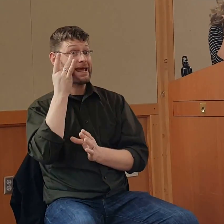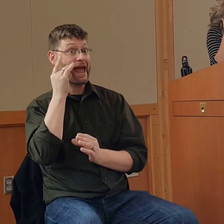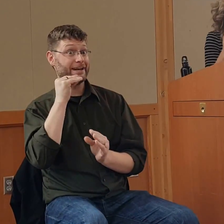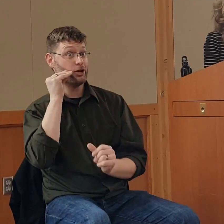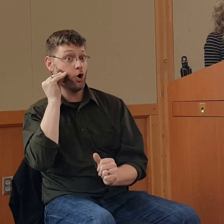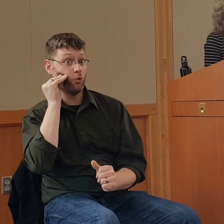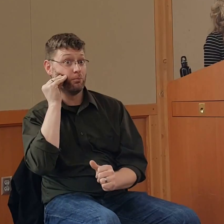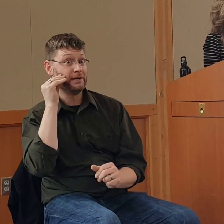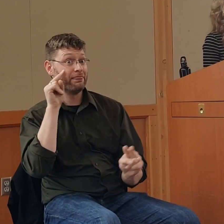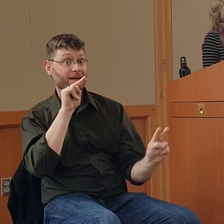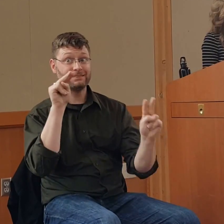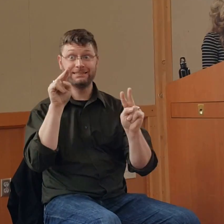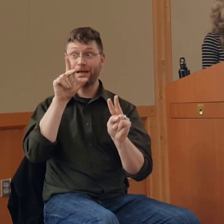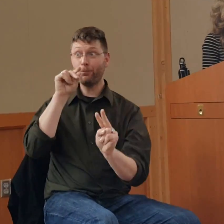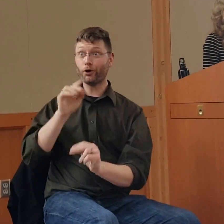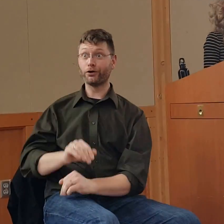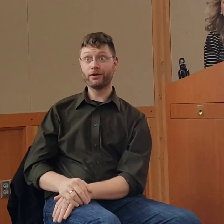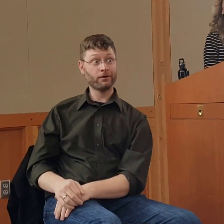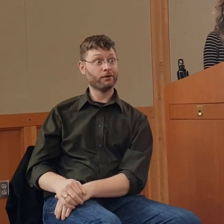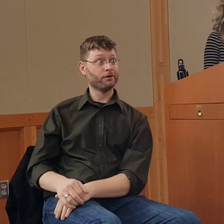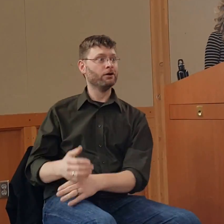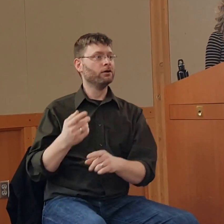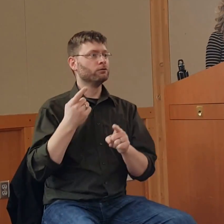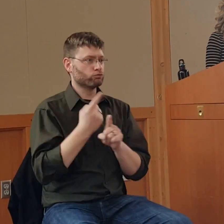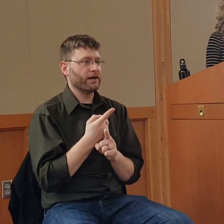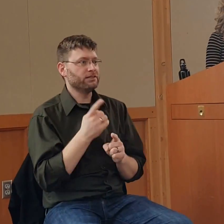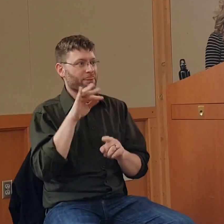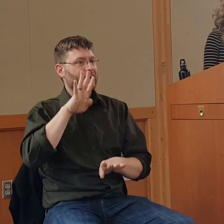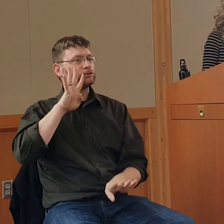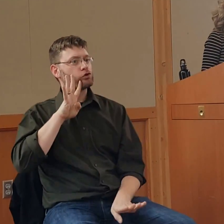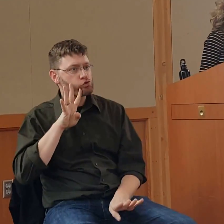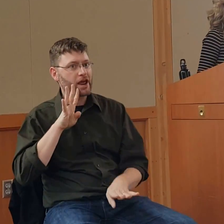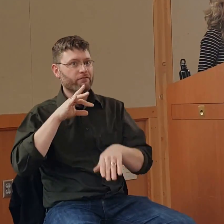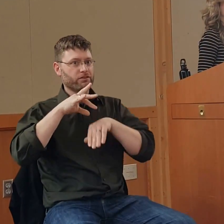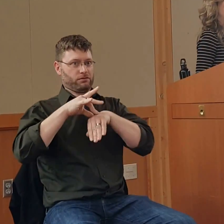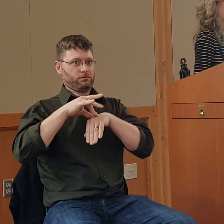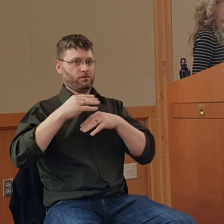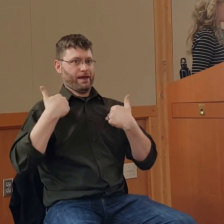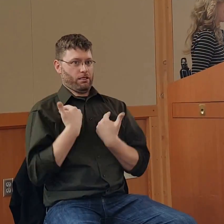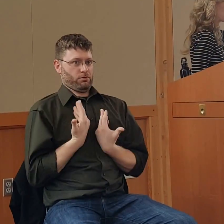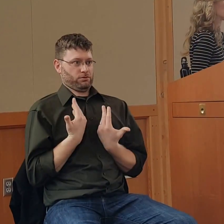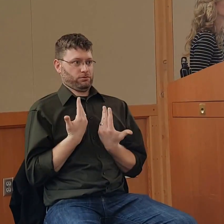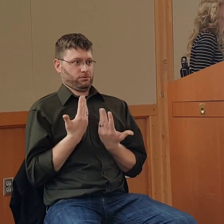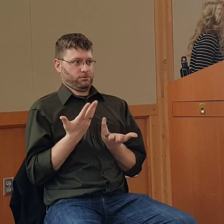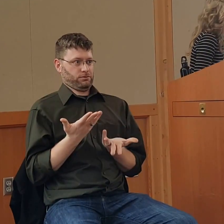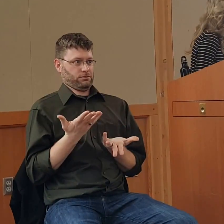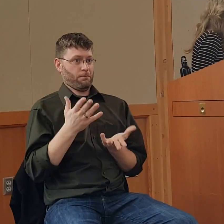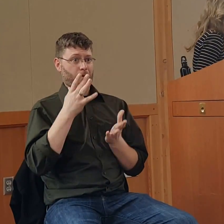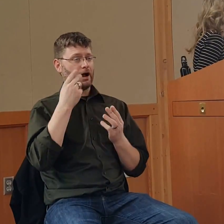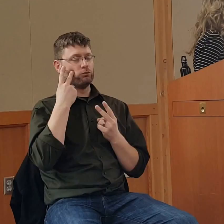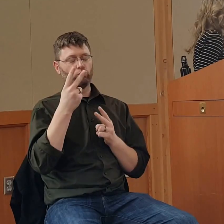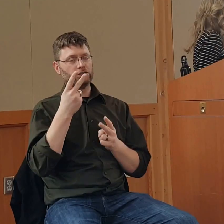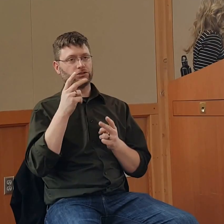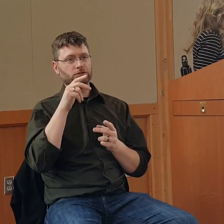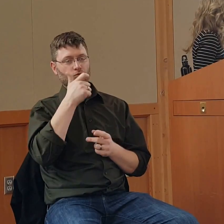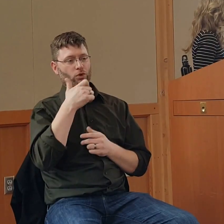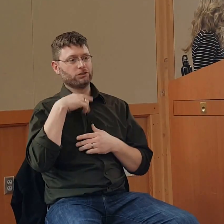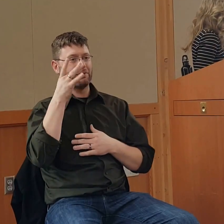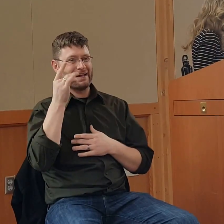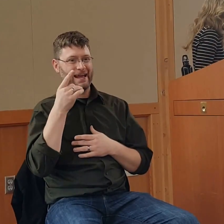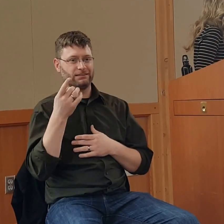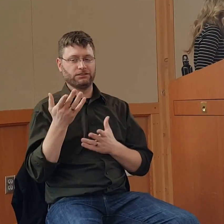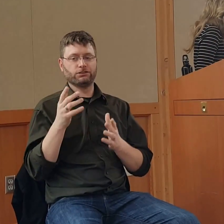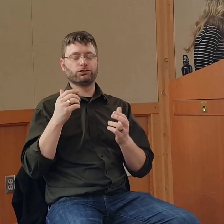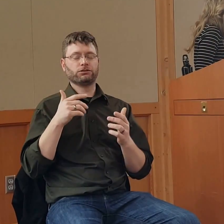like a squirrel, not a deer because that would actually be very interesting. My cats see deer all the time and they don't have the same reaction. Usually just smaller animals than they